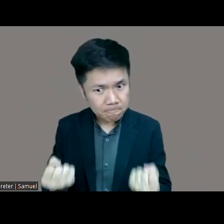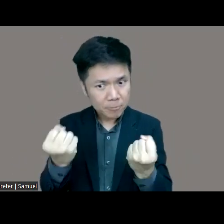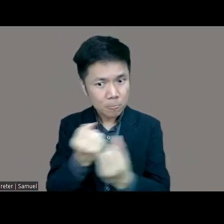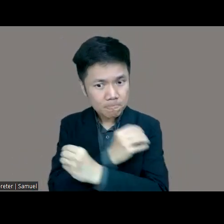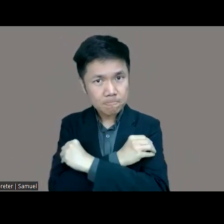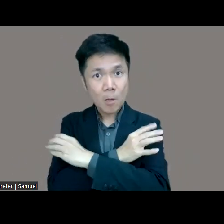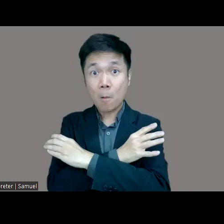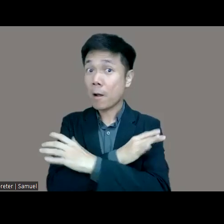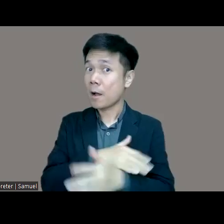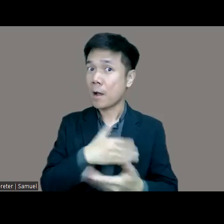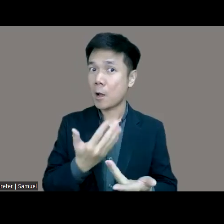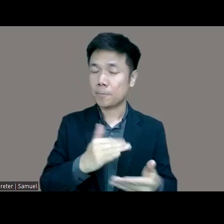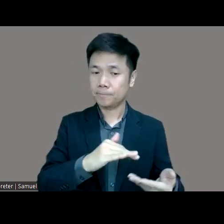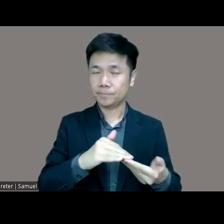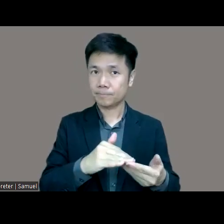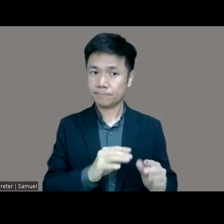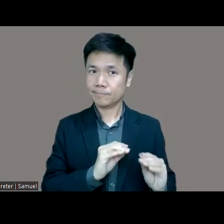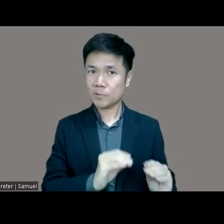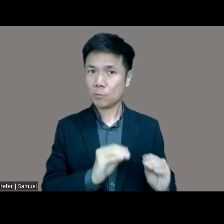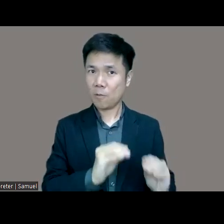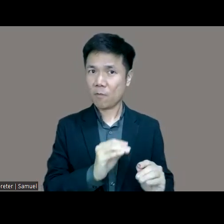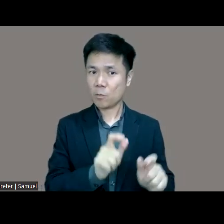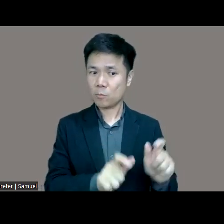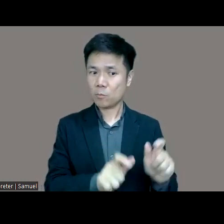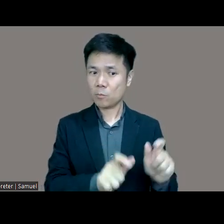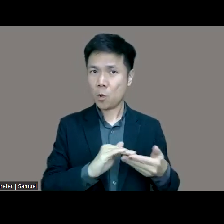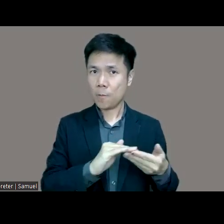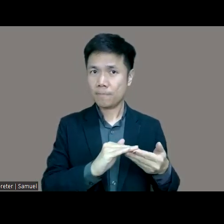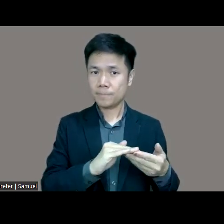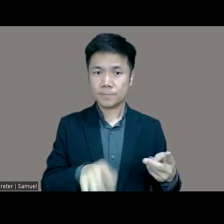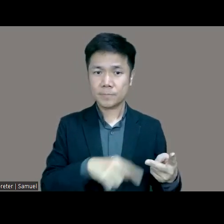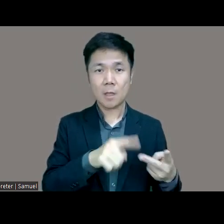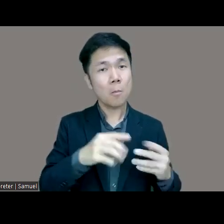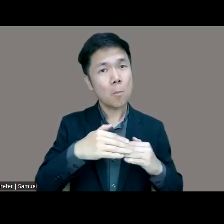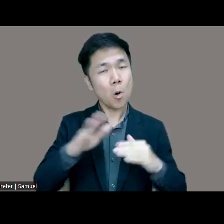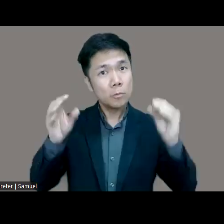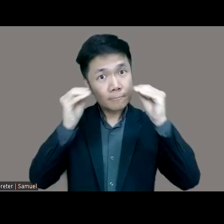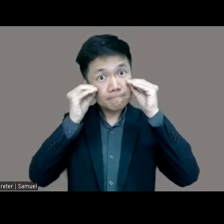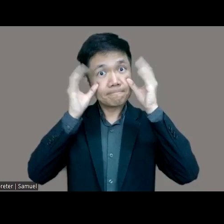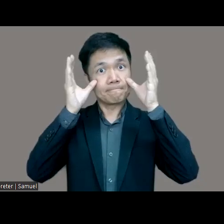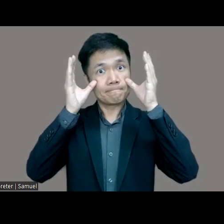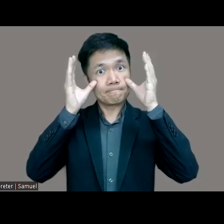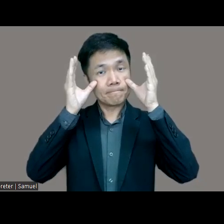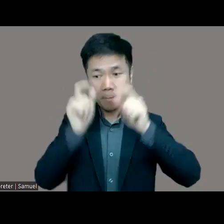capacity building for persons with disabilities, sensitization at grassroots level,